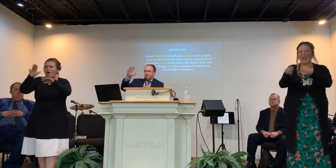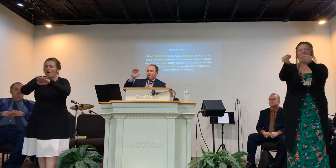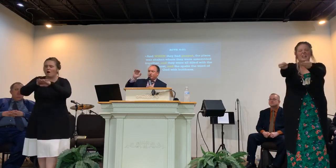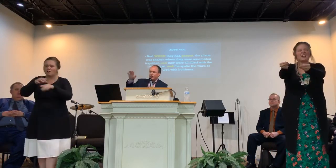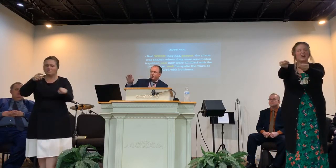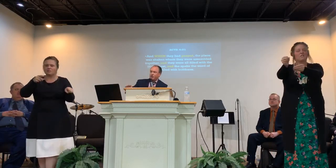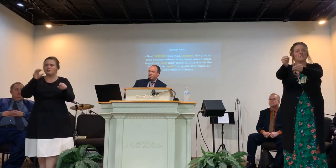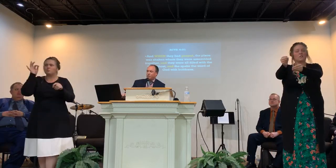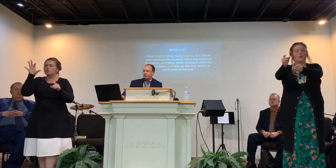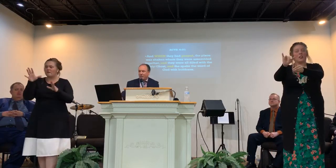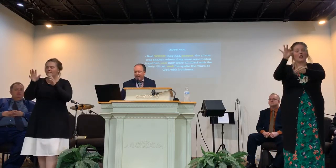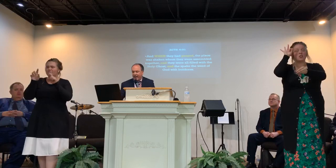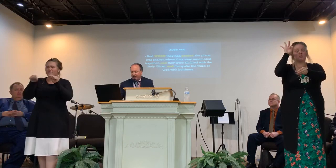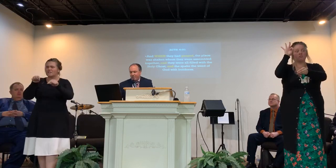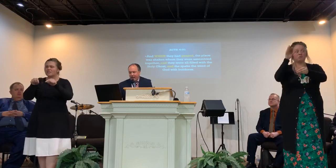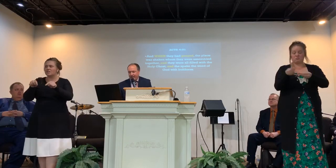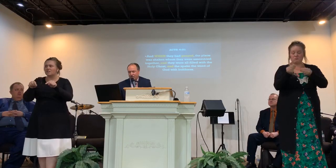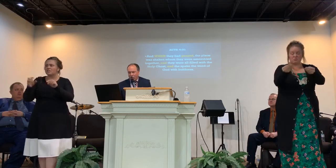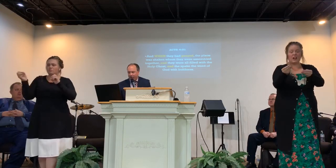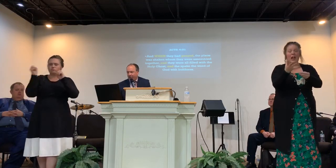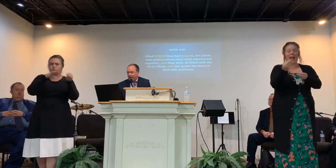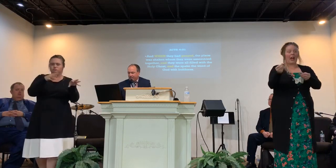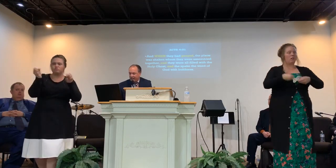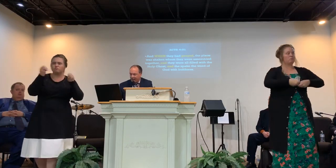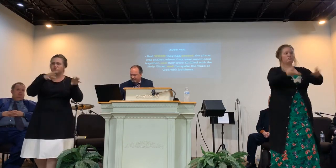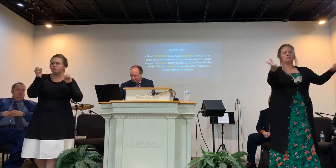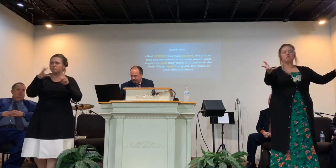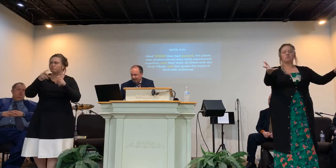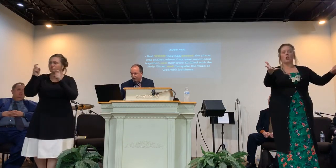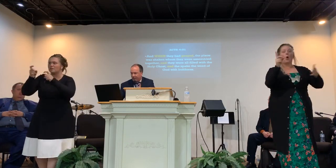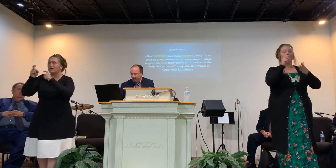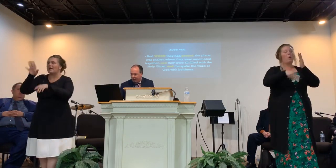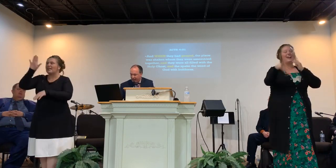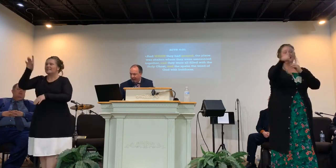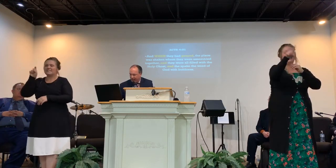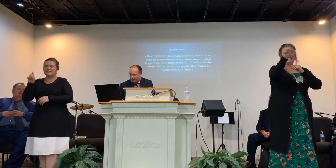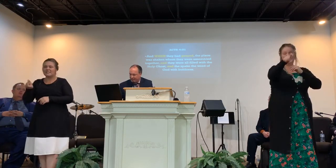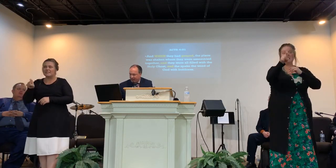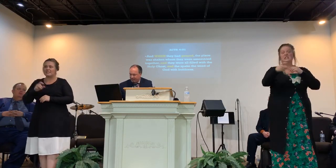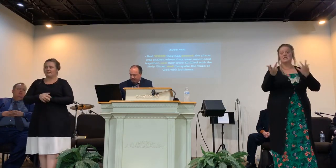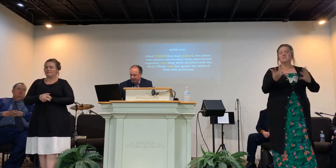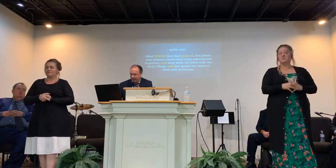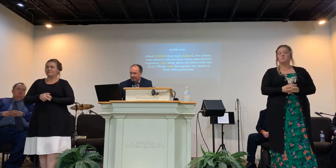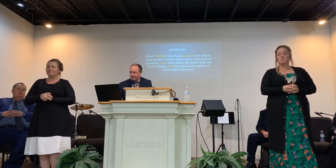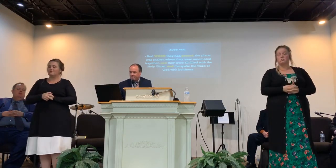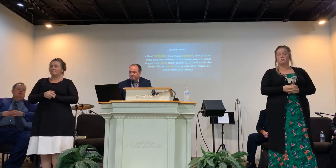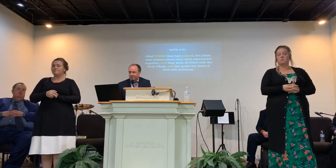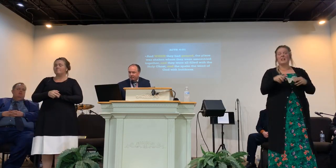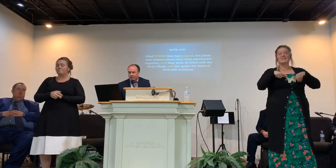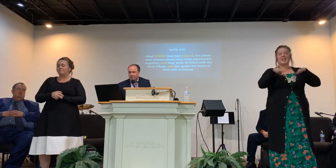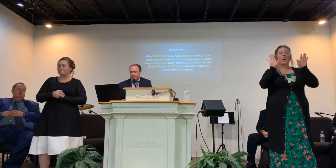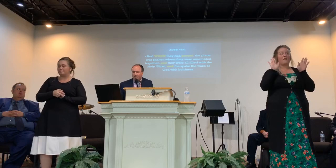and distribution was made, every man according to his need, or as he had need.